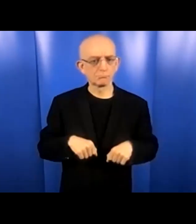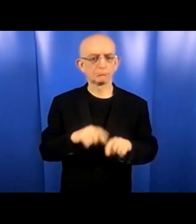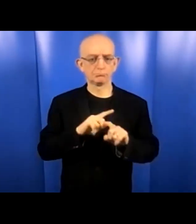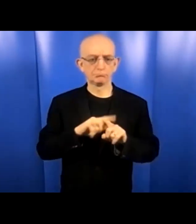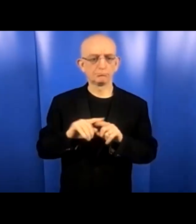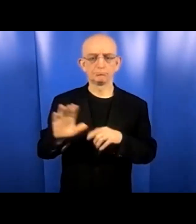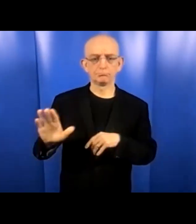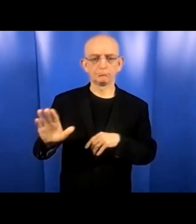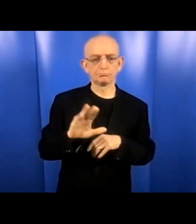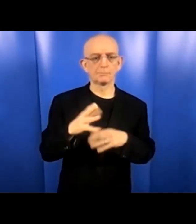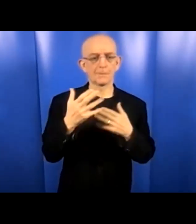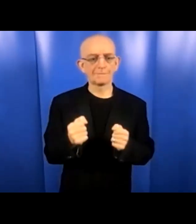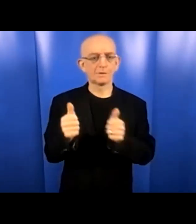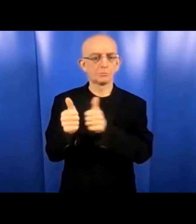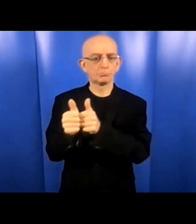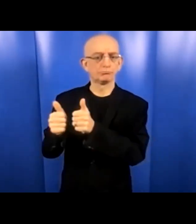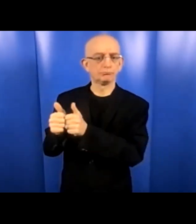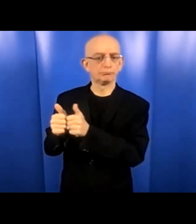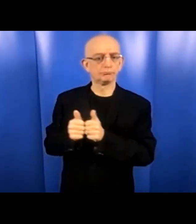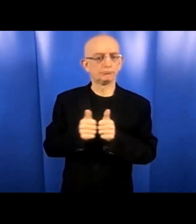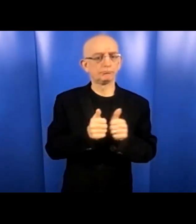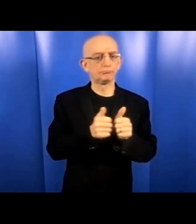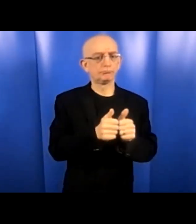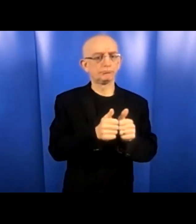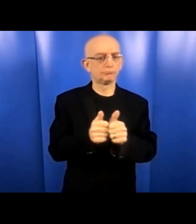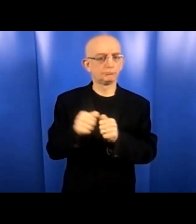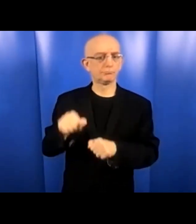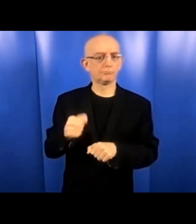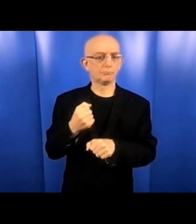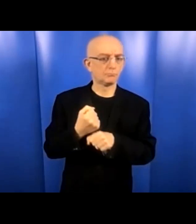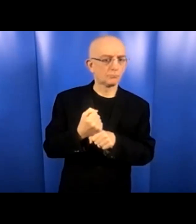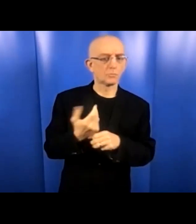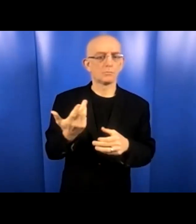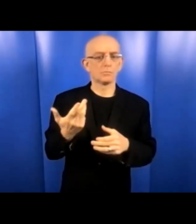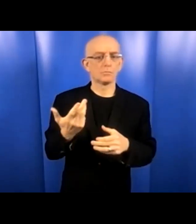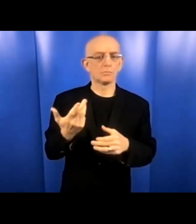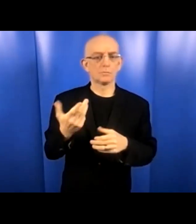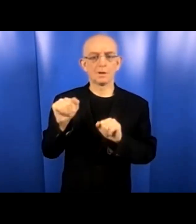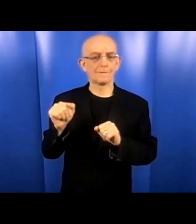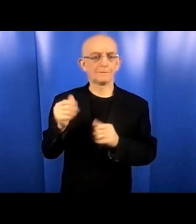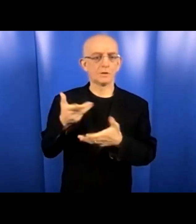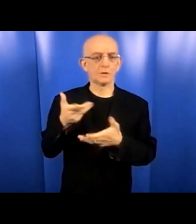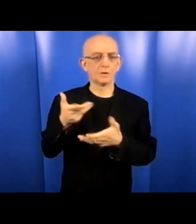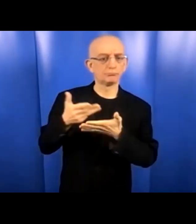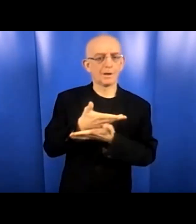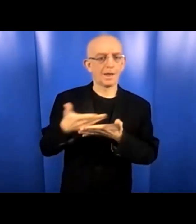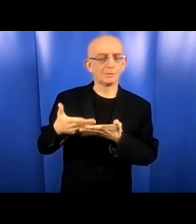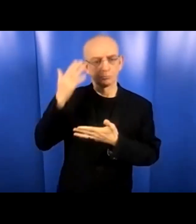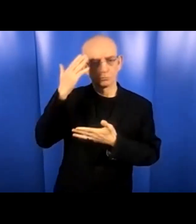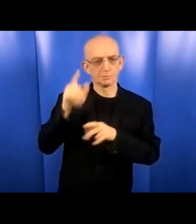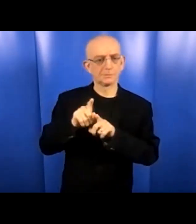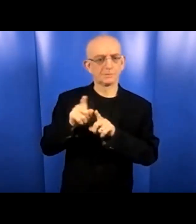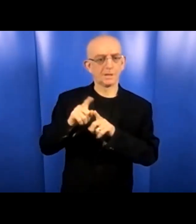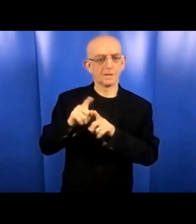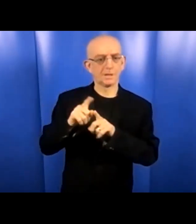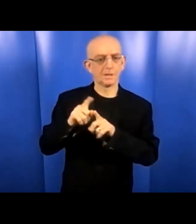to. They talk the same language, the same culture, and that's how I think we managed